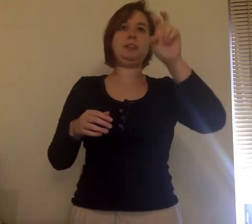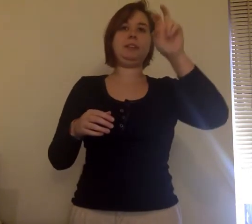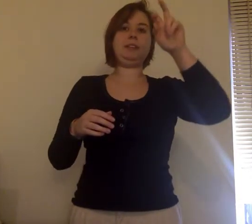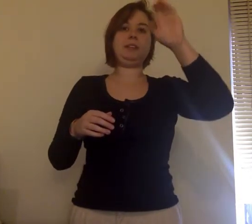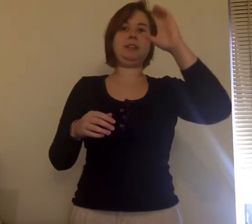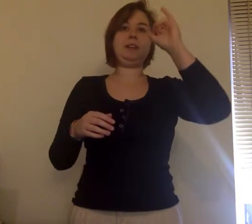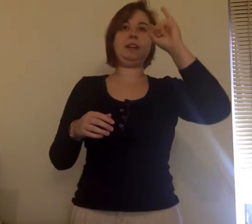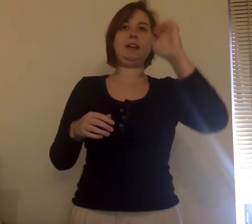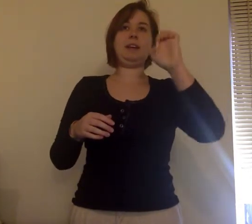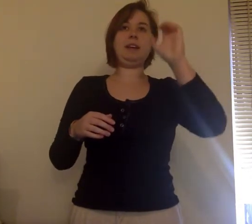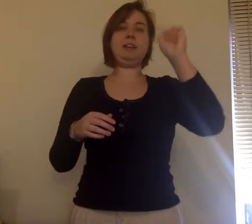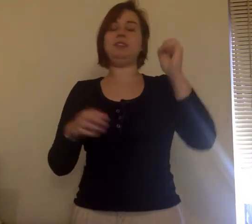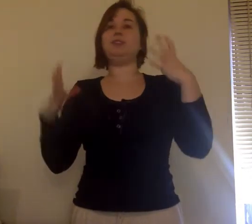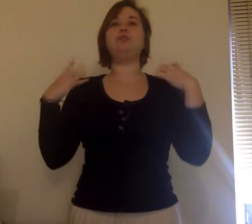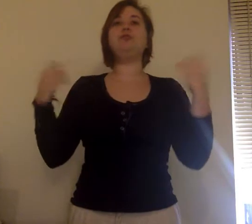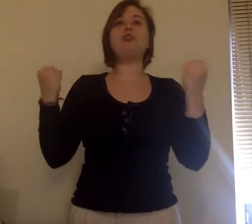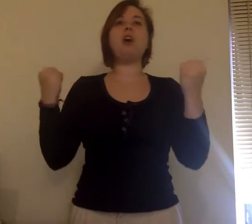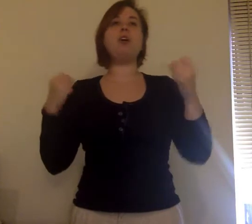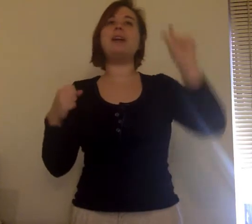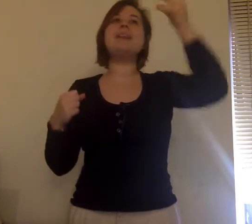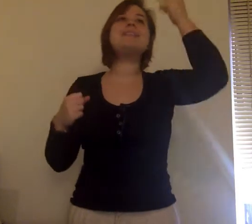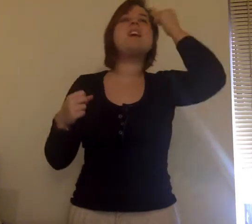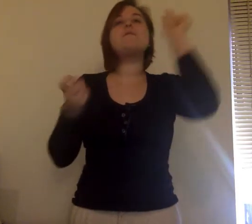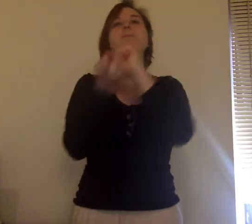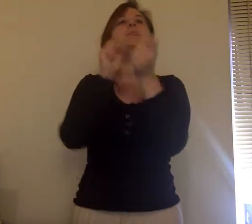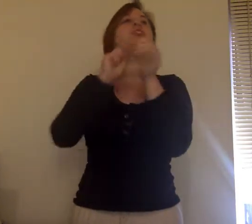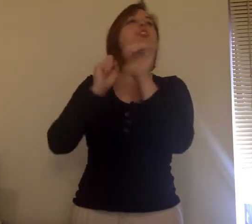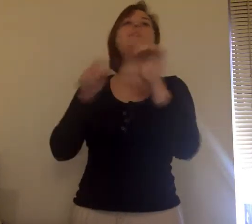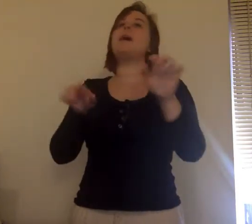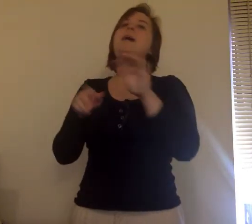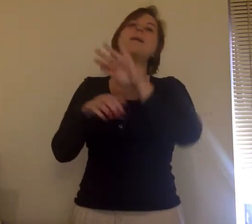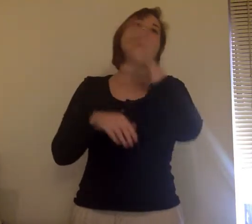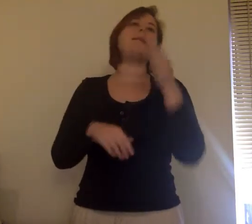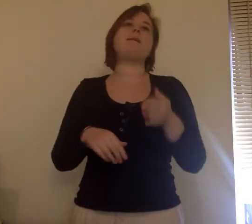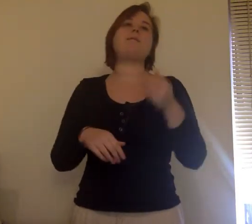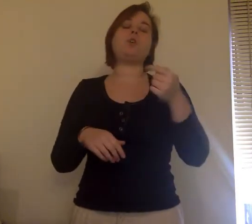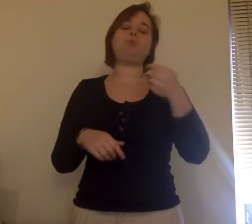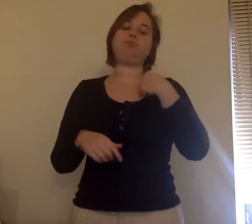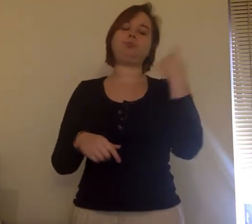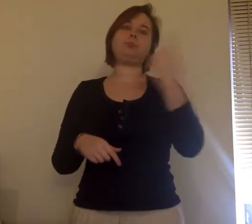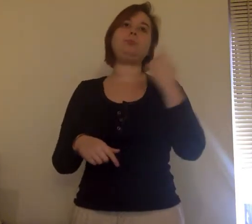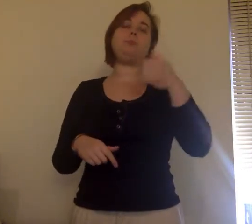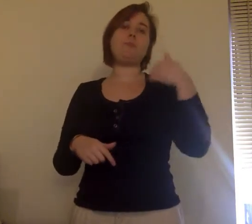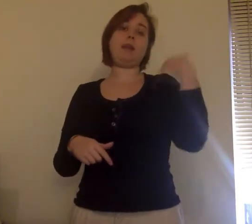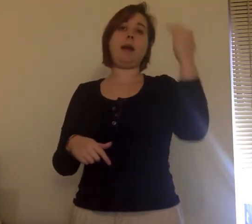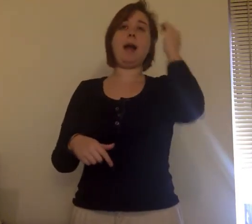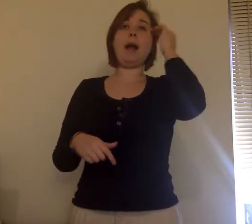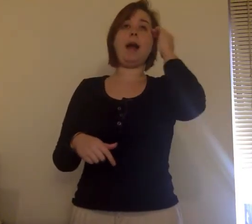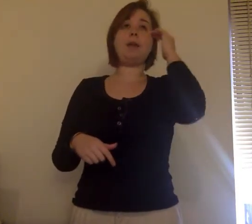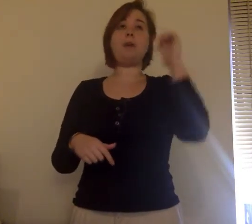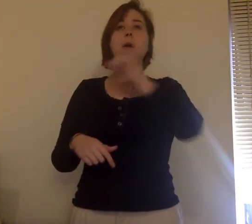I'm only a child, yet I know we are all in this together and should act as one single world towards one single